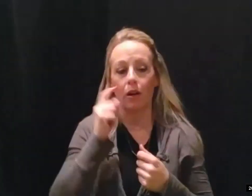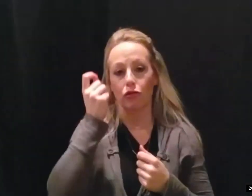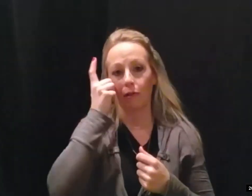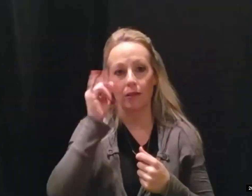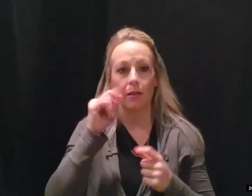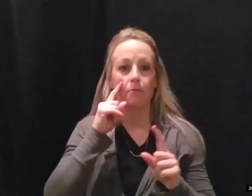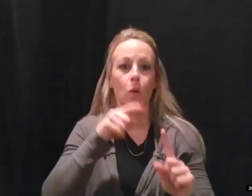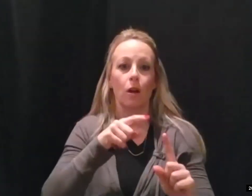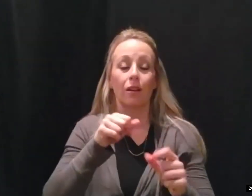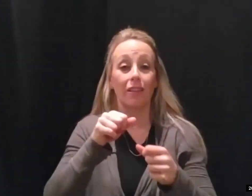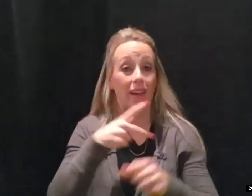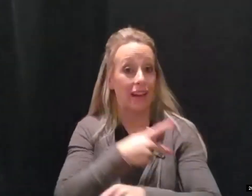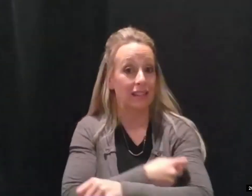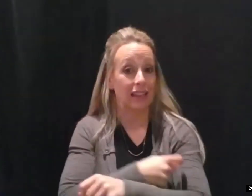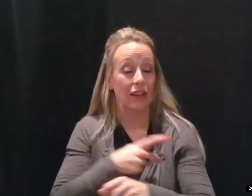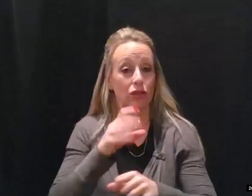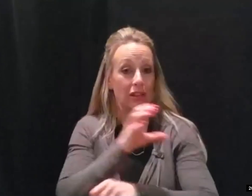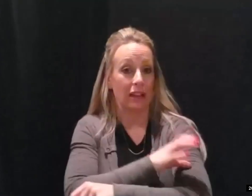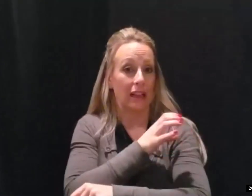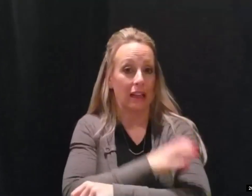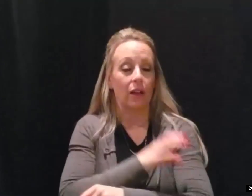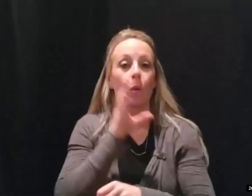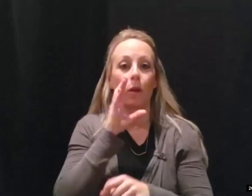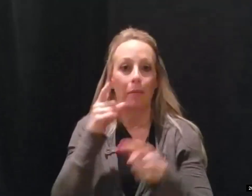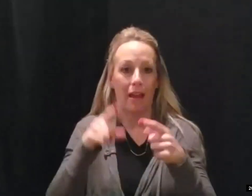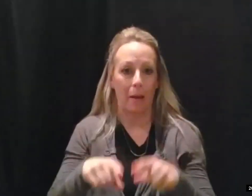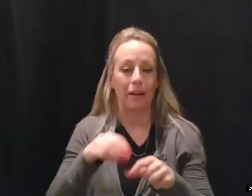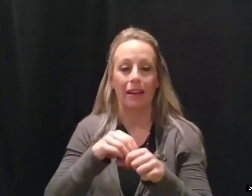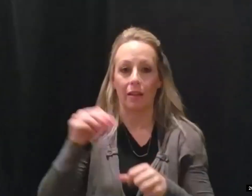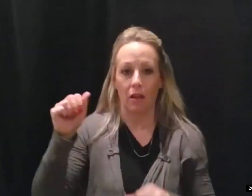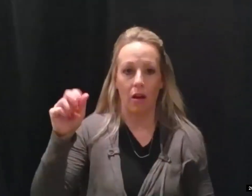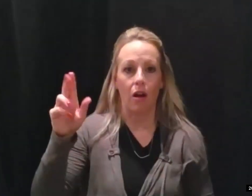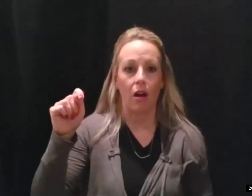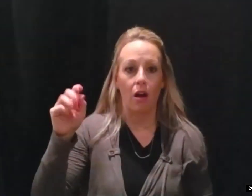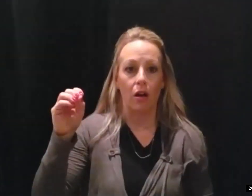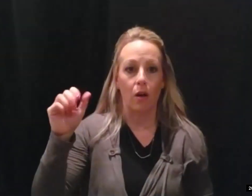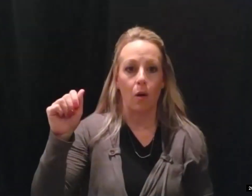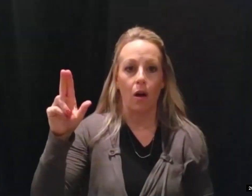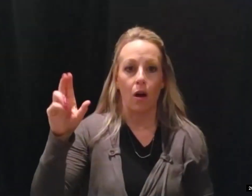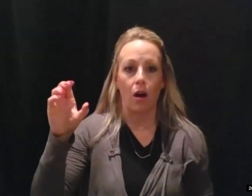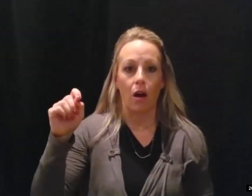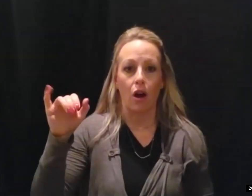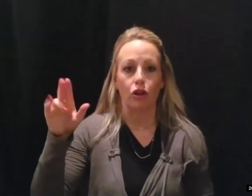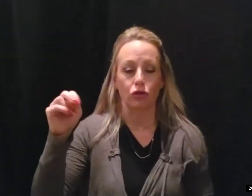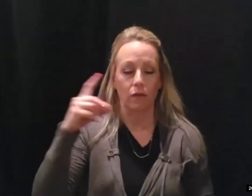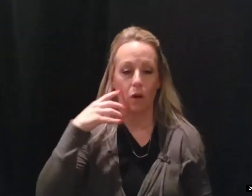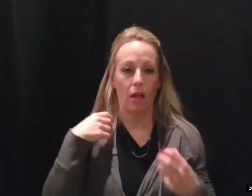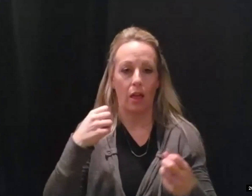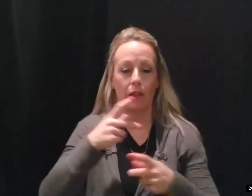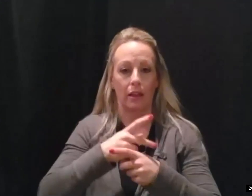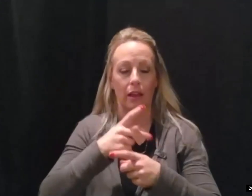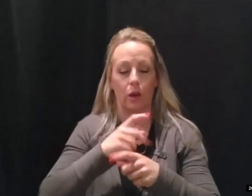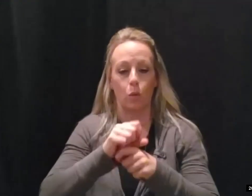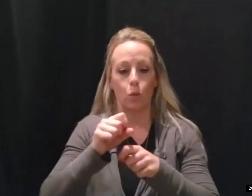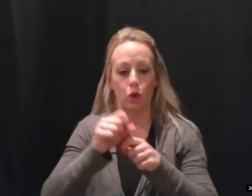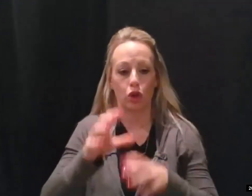The vaccination clinic is the one that will be happening at the auto auction for healthcare workers on the 12th. Okay, thank